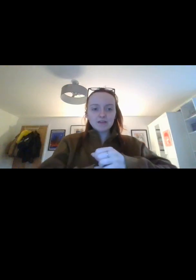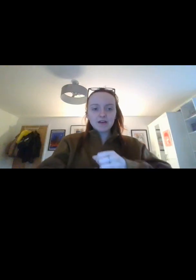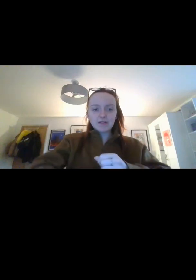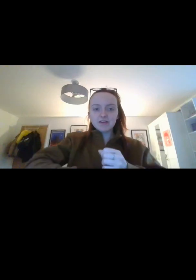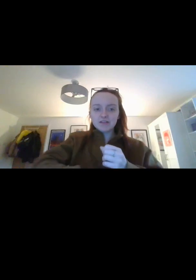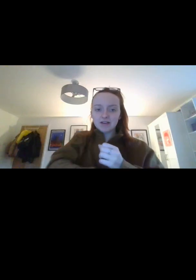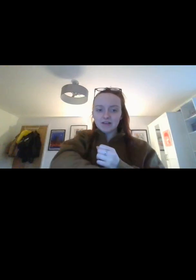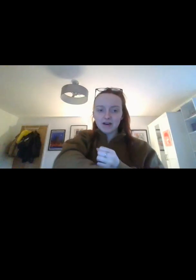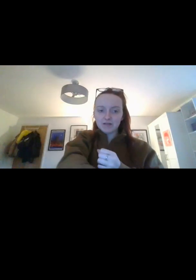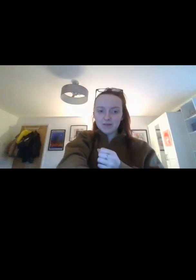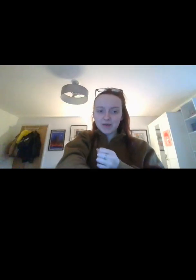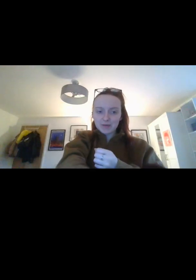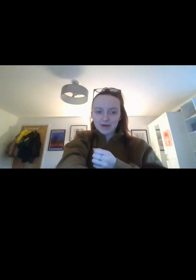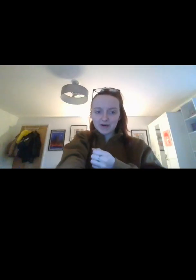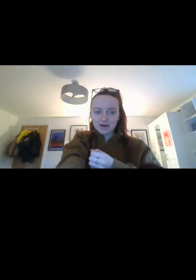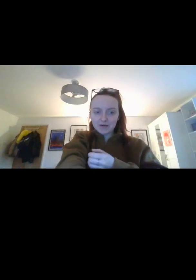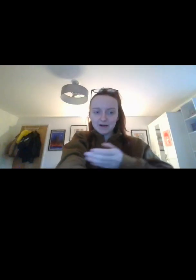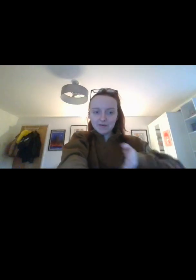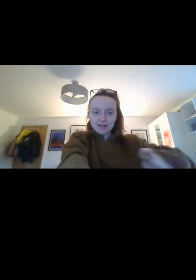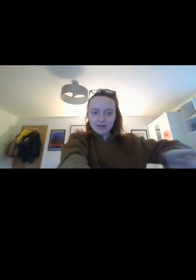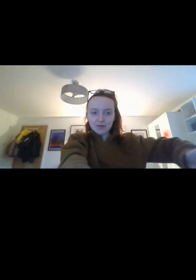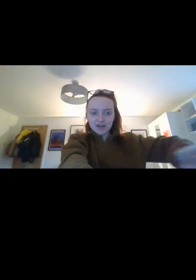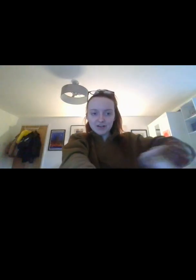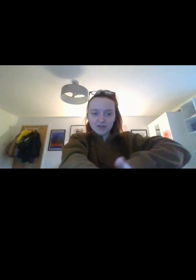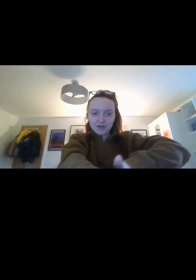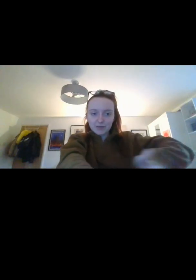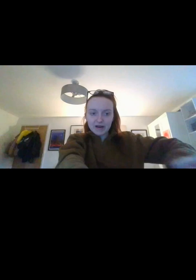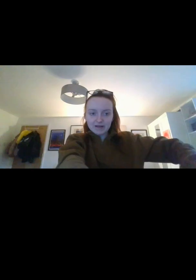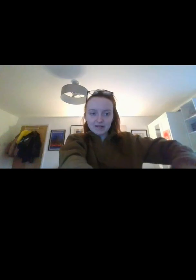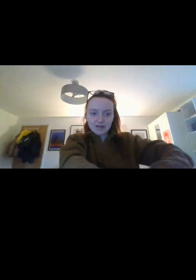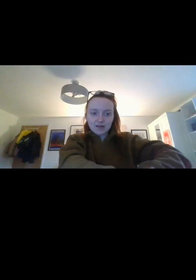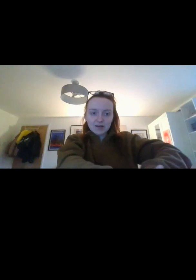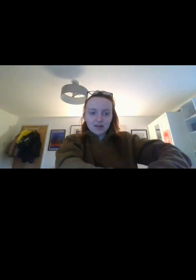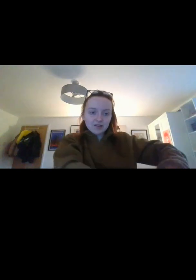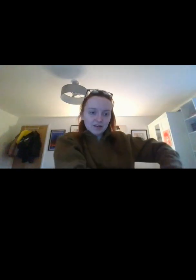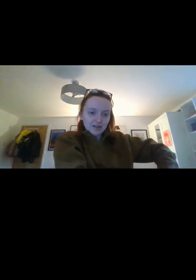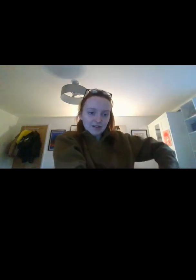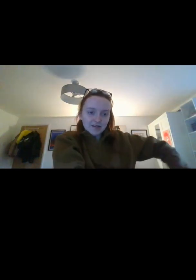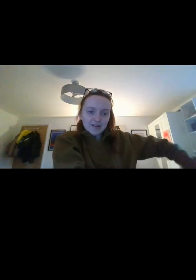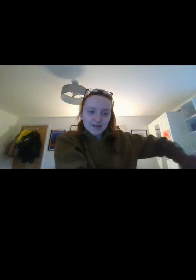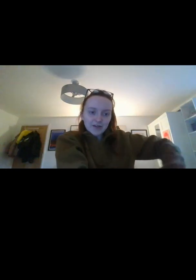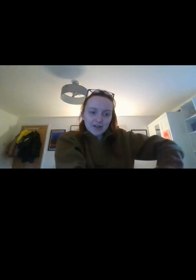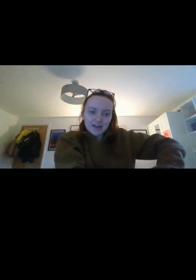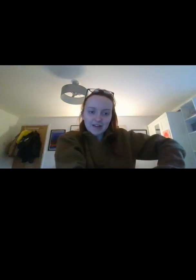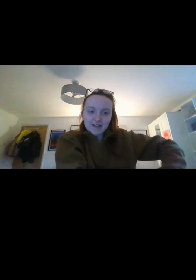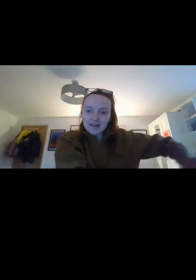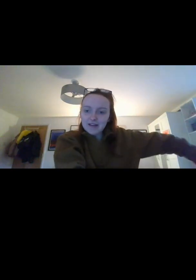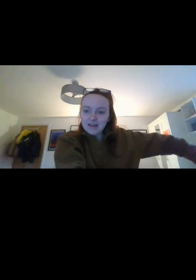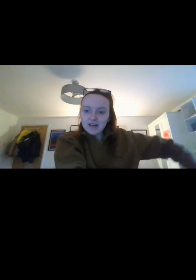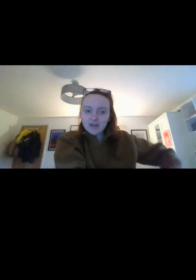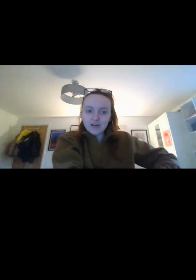hard to do sitting down, but you put your arm out and then pretend you've got a bat. So cricket,